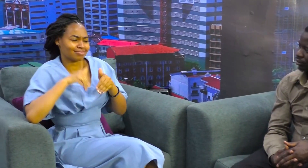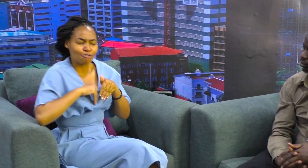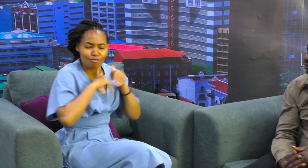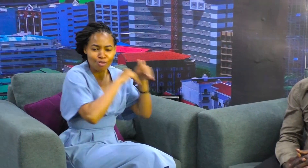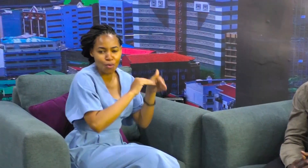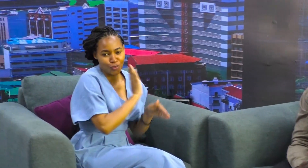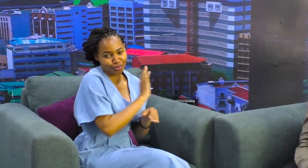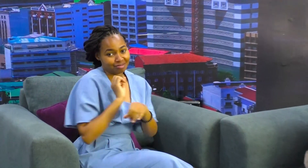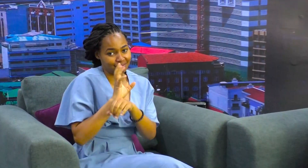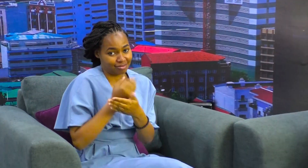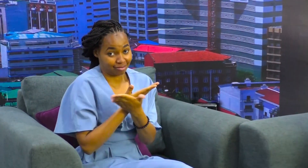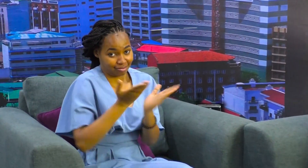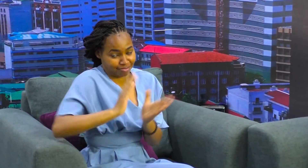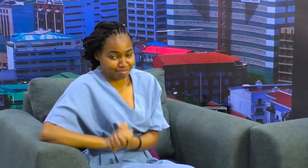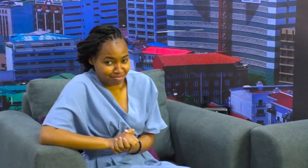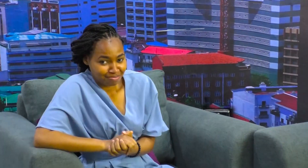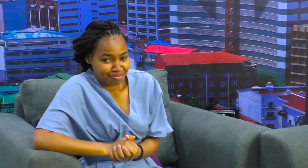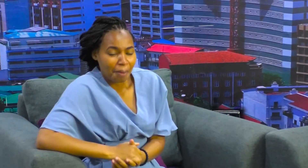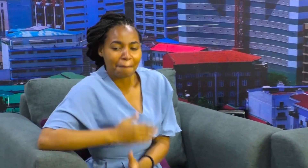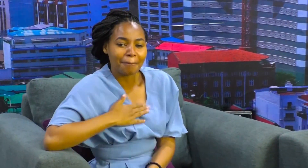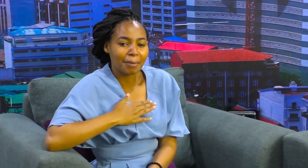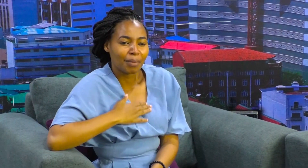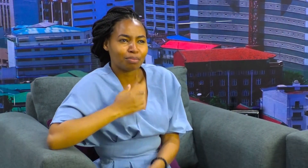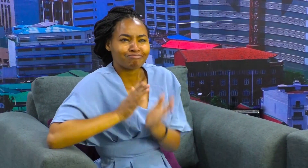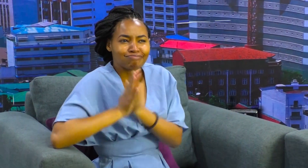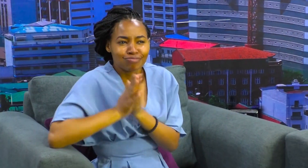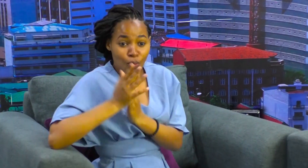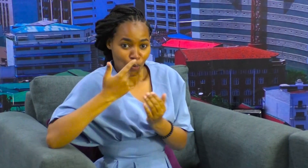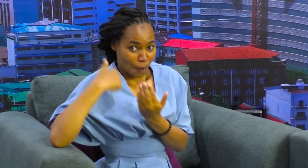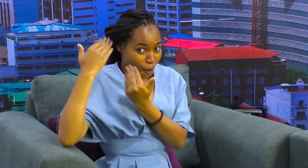advised, and please make sure to follow that.